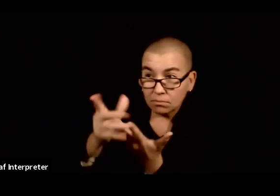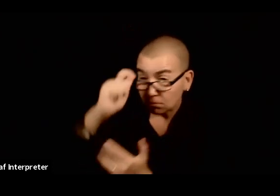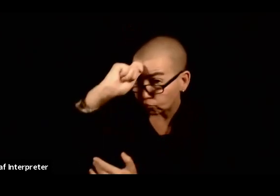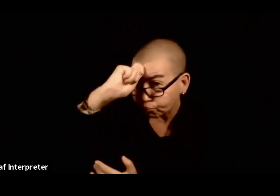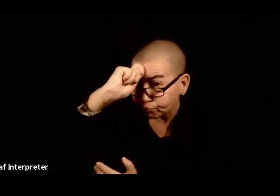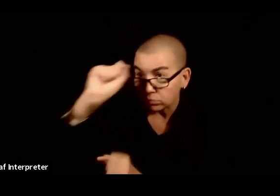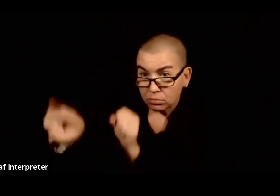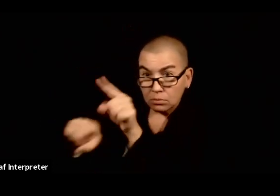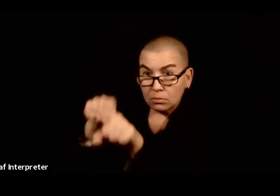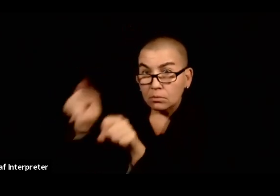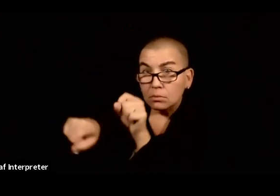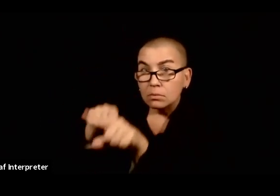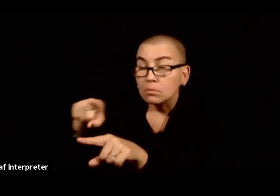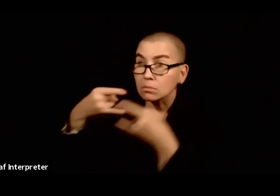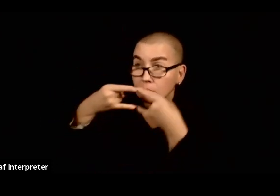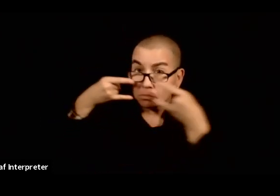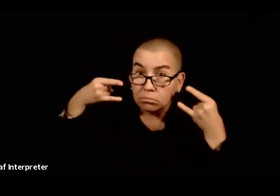Thank you.